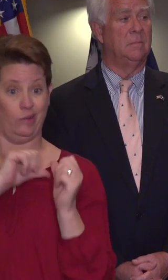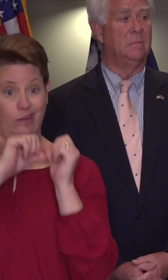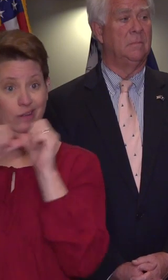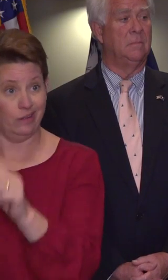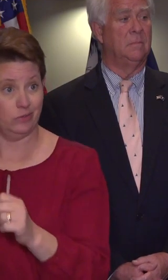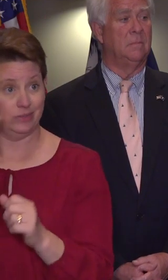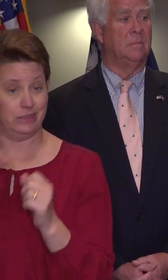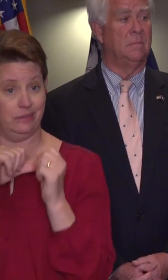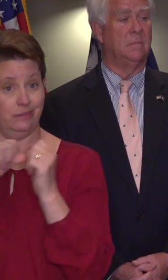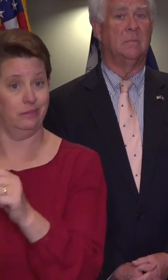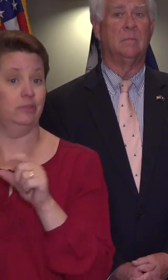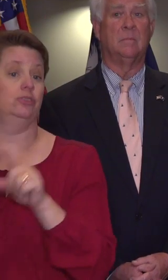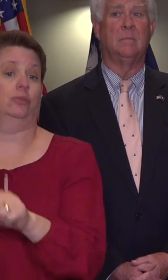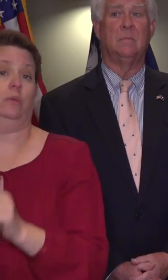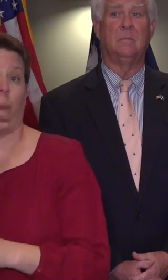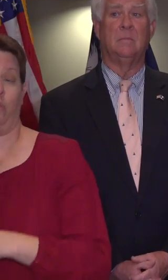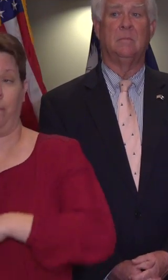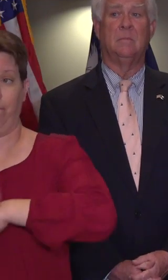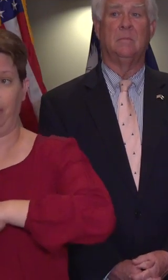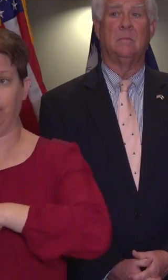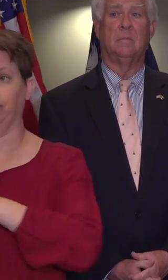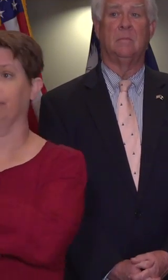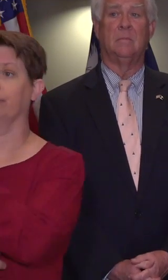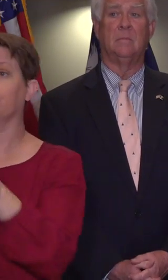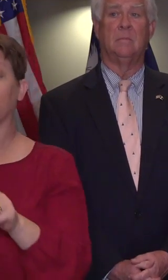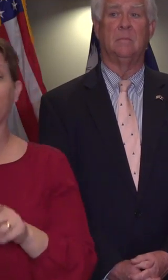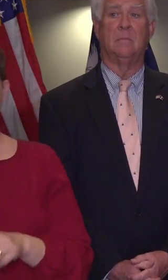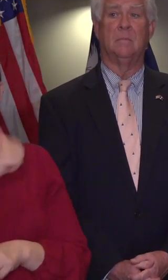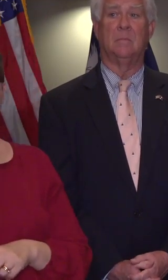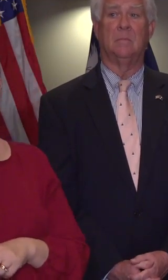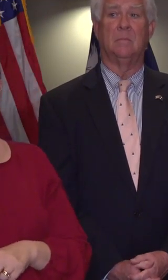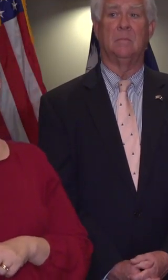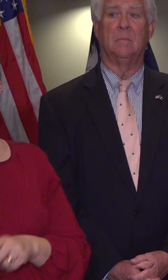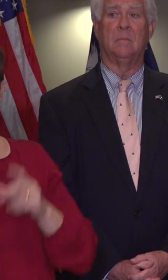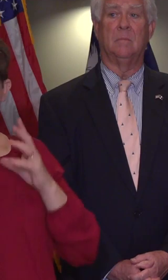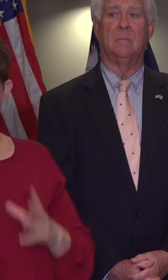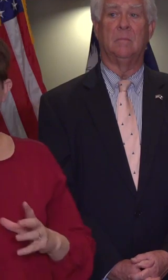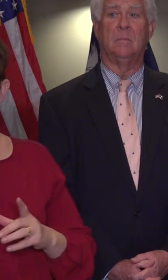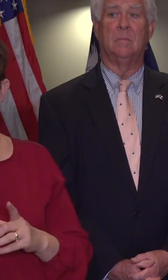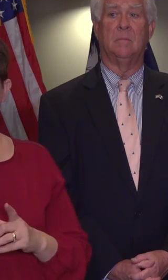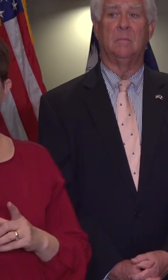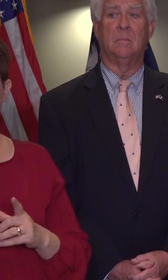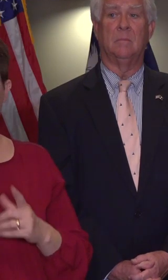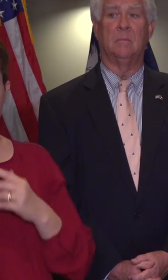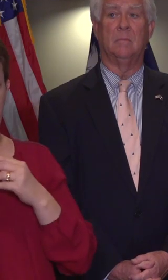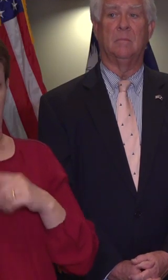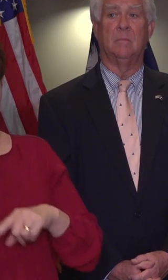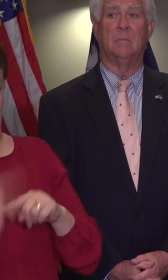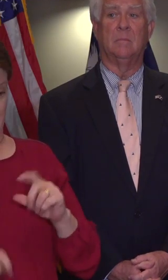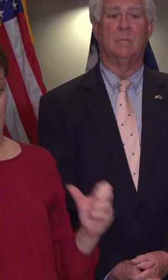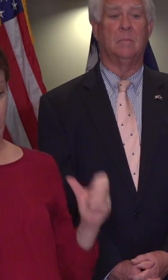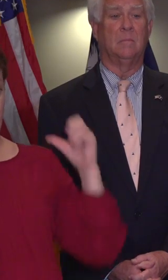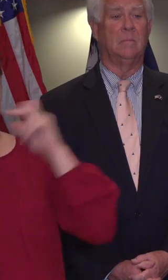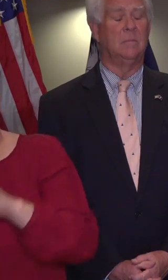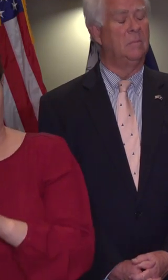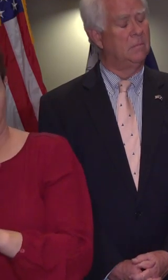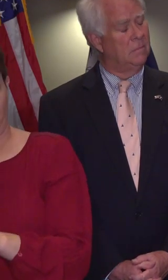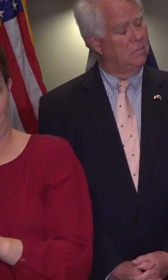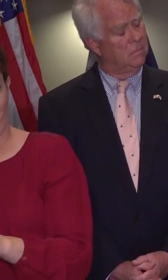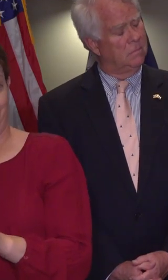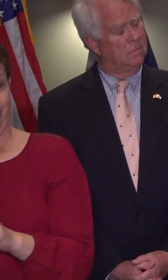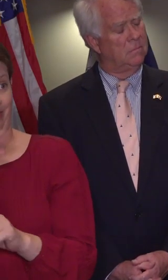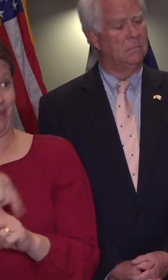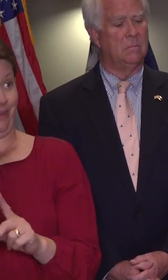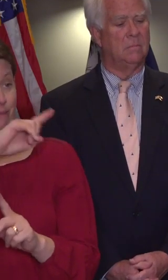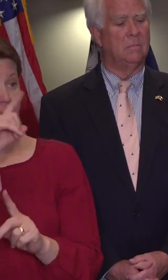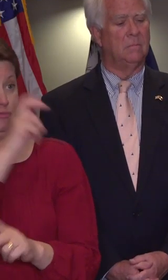high activity in the warm months. Do we know if there are any South Carolinians that are currently restricted from traveling back to South Carolina because of this virus that